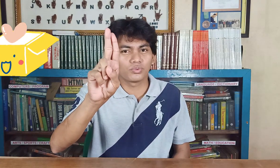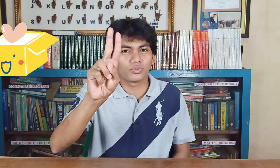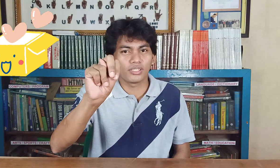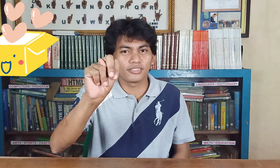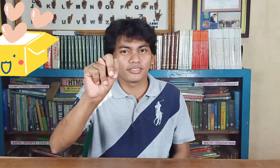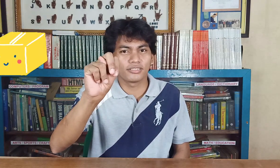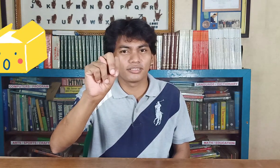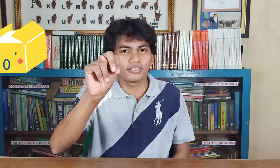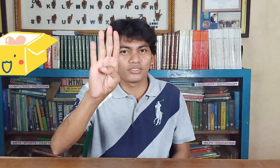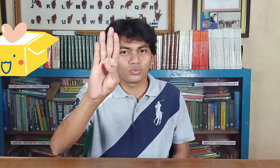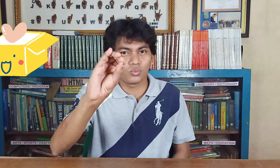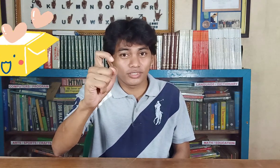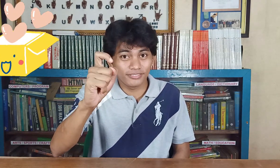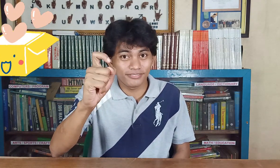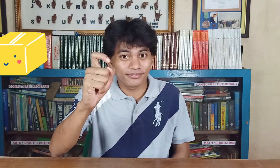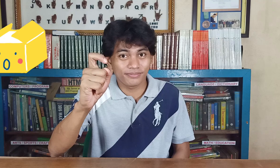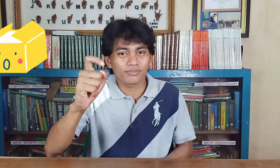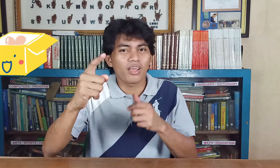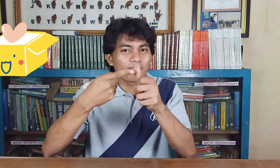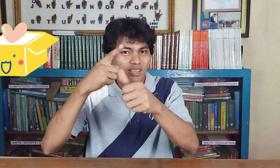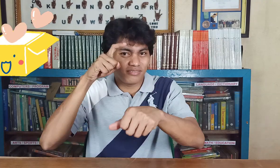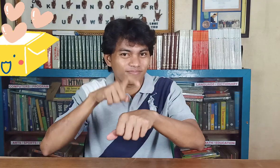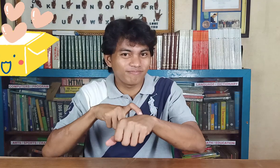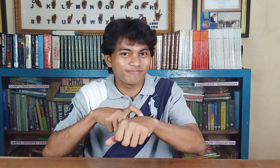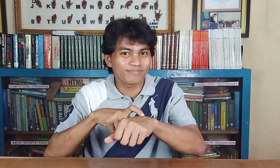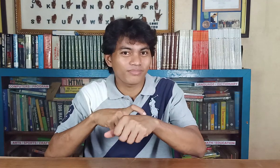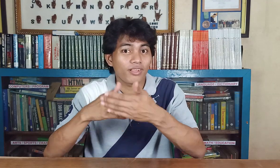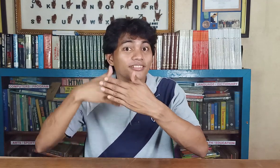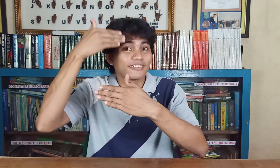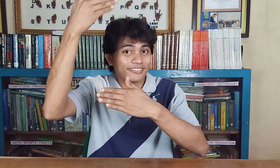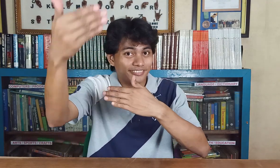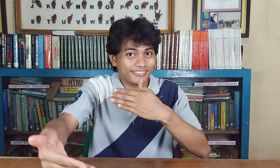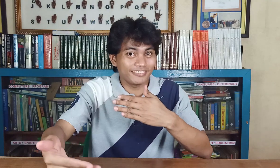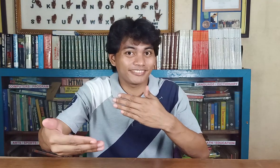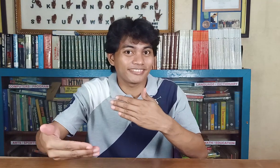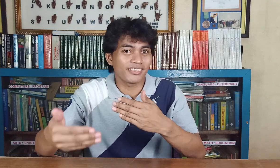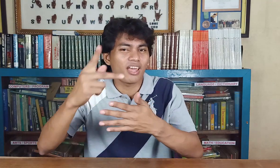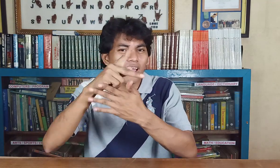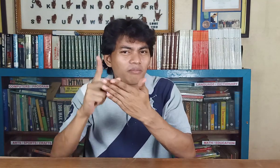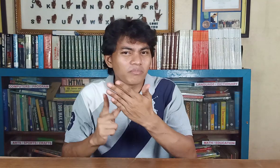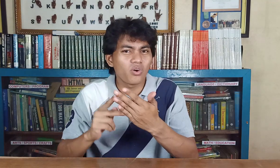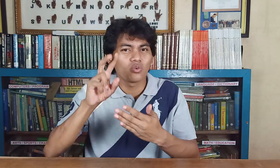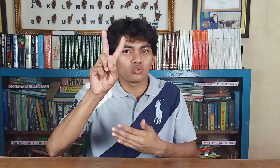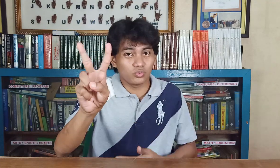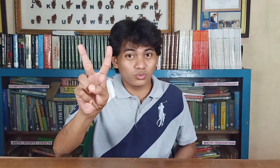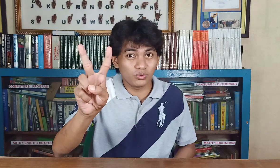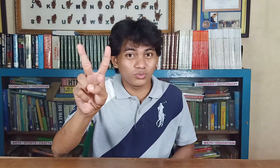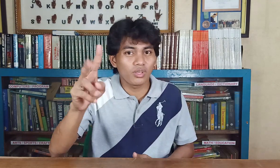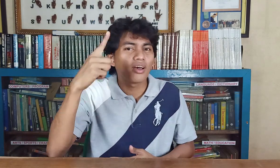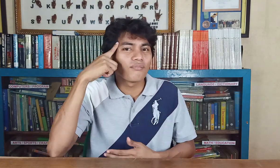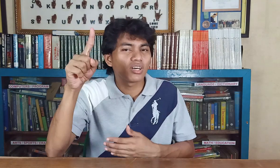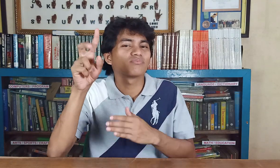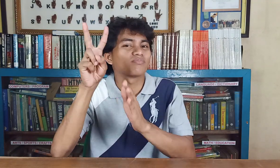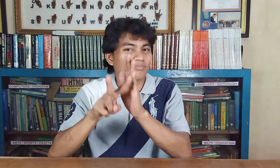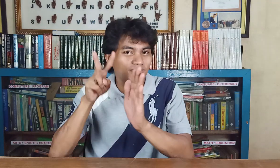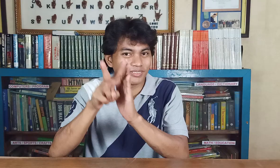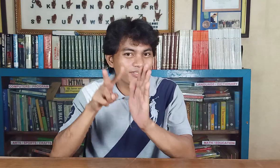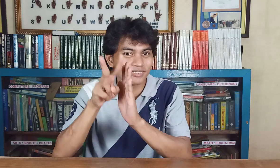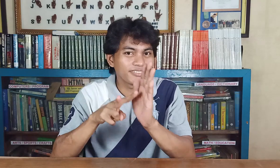or unbox the product for the first time. For our part 2 video, we